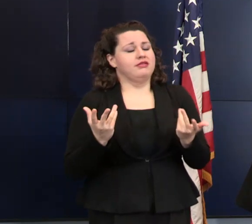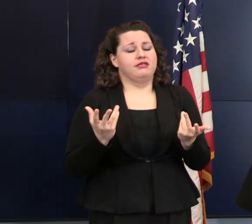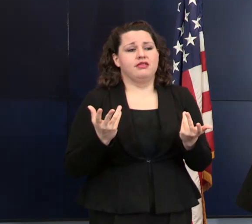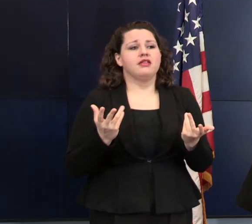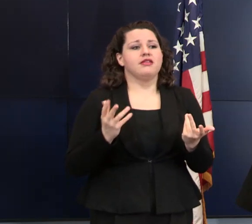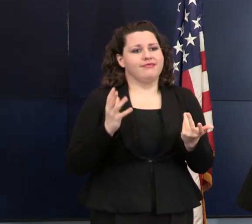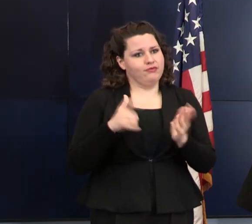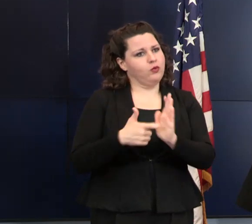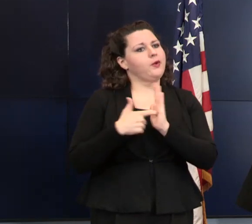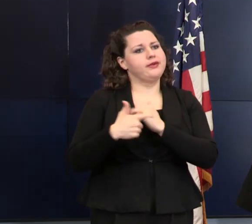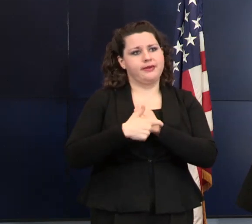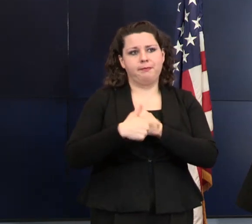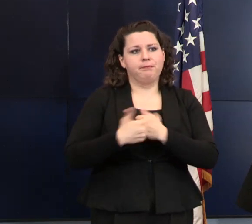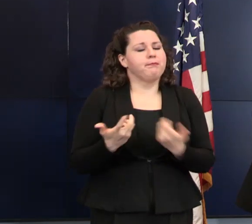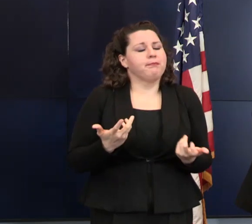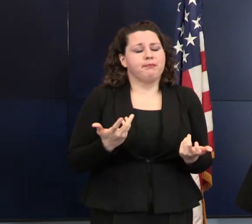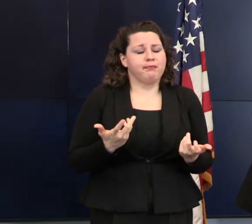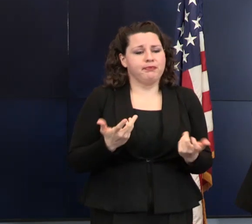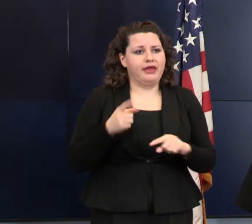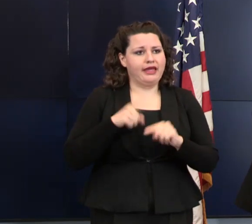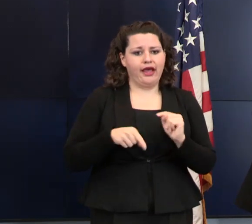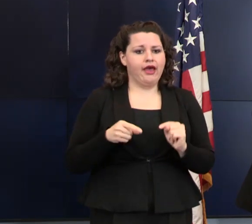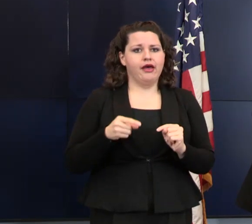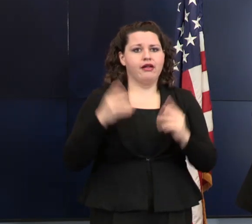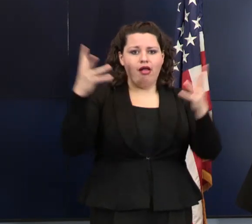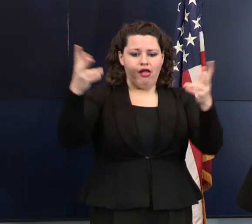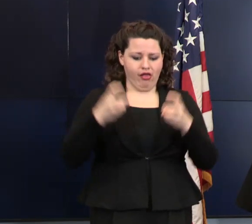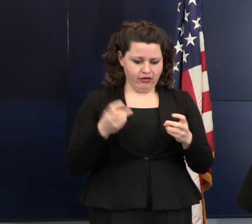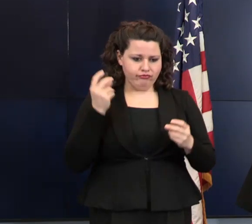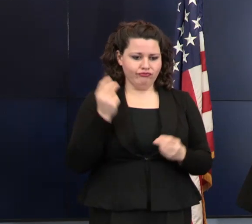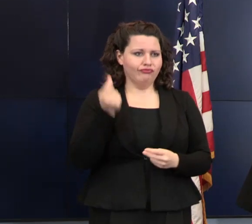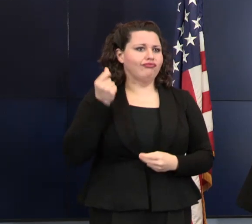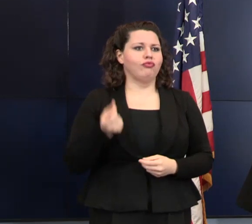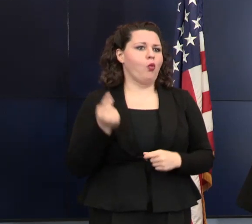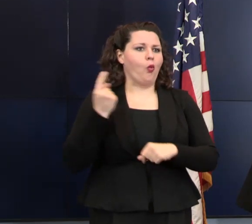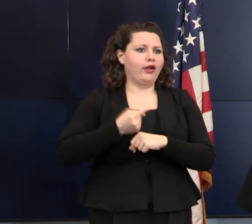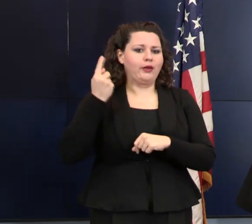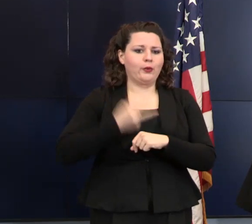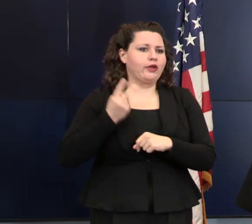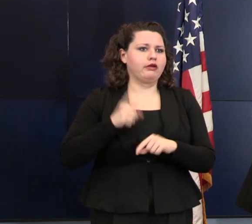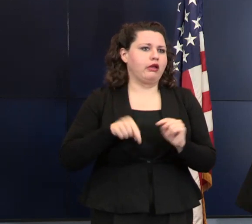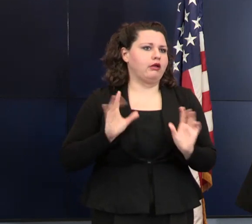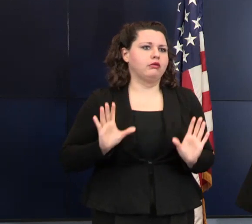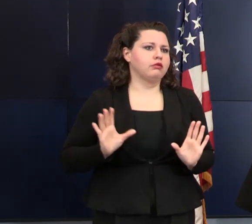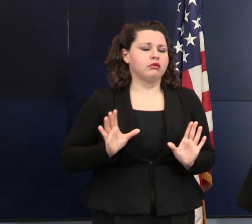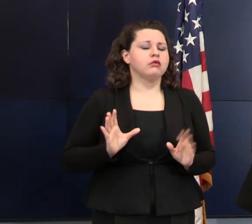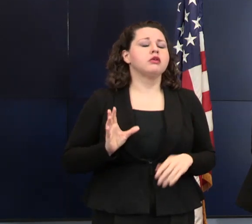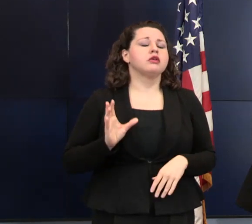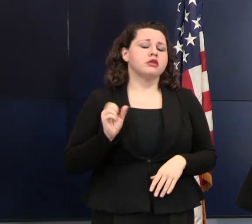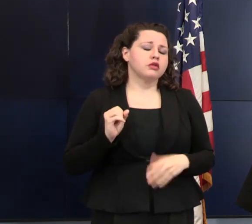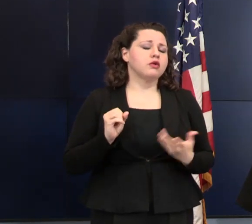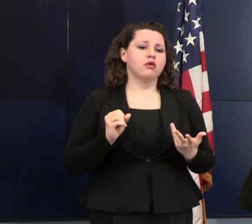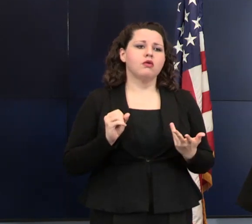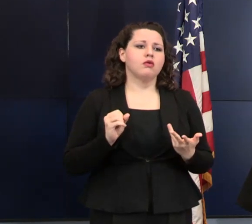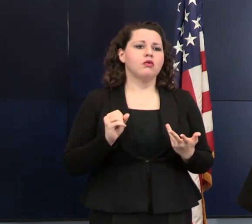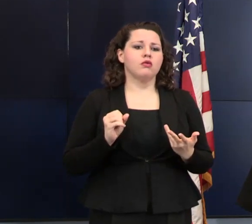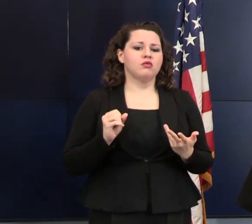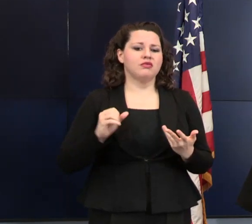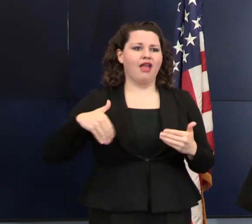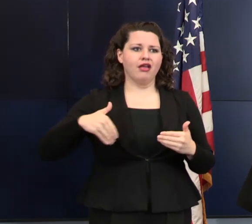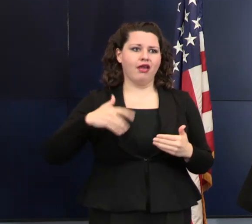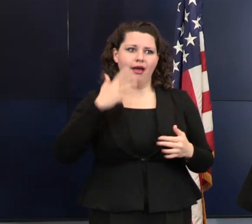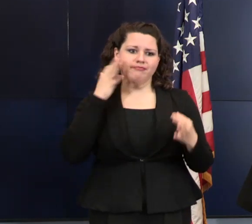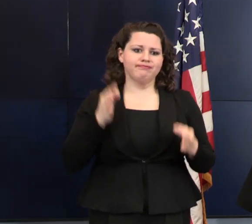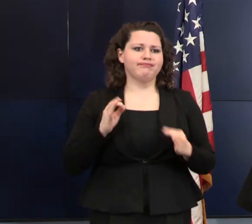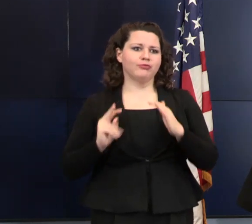that does take some time. It's not something that can be done in a day or two. And so I don't think we have a firm projection yet from